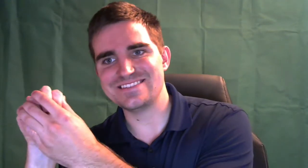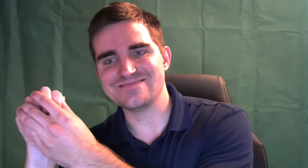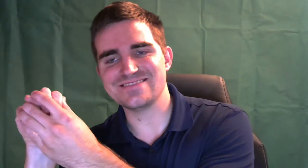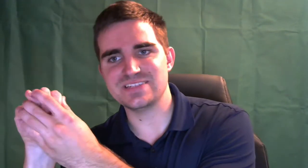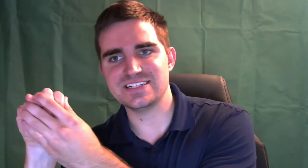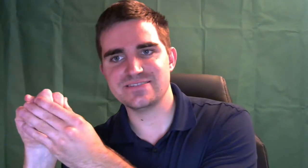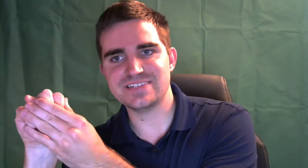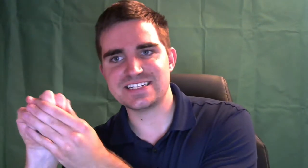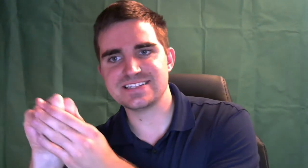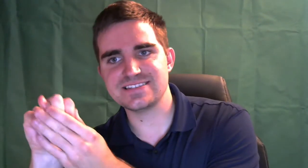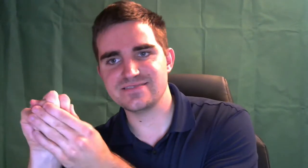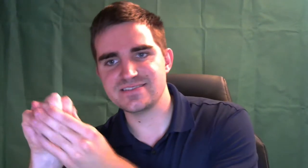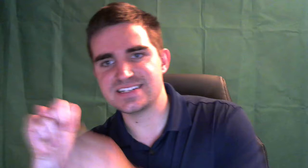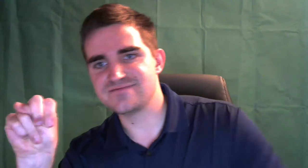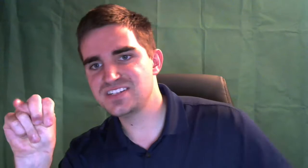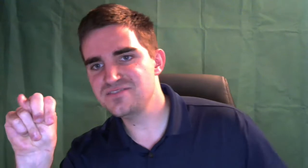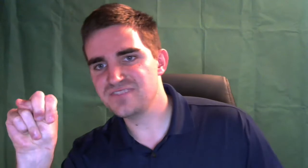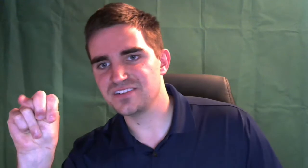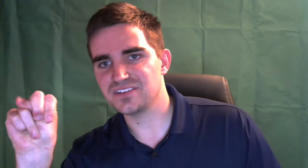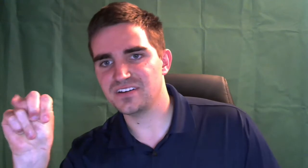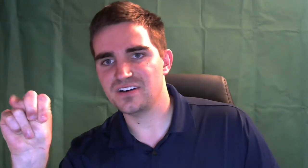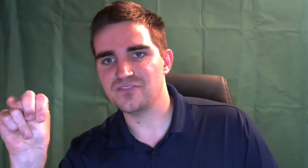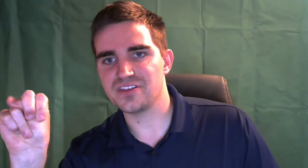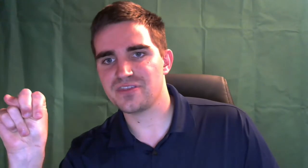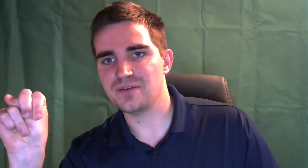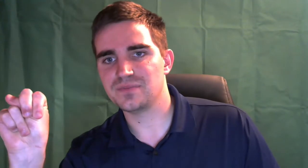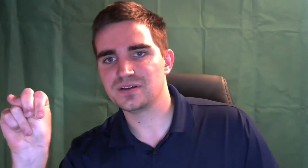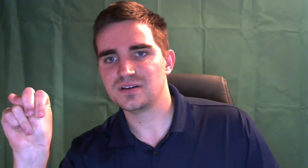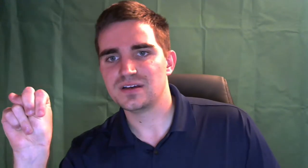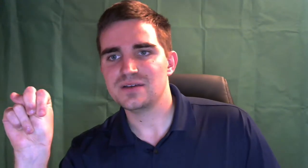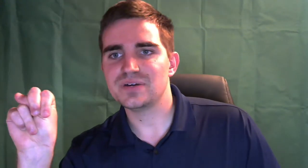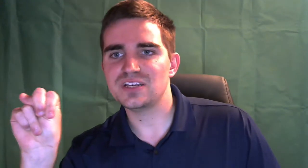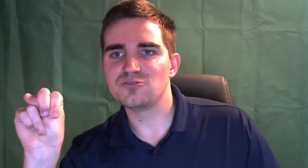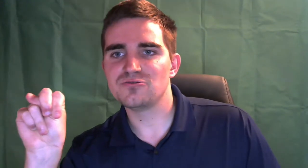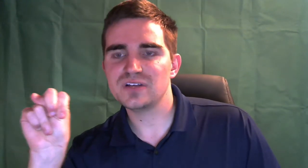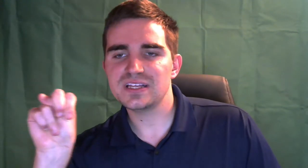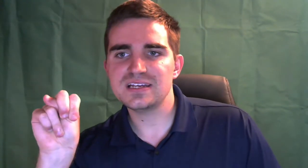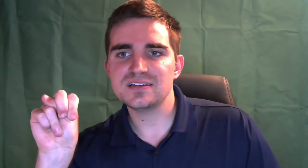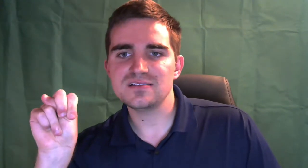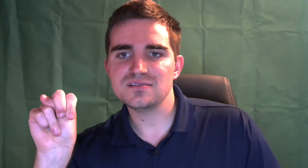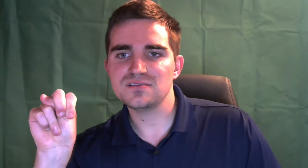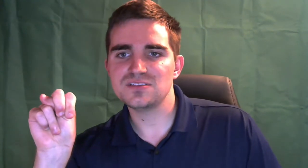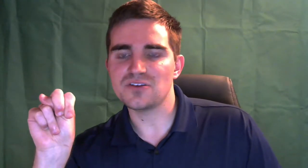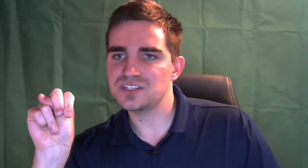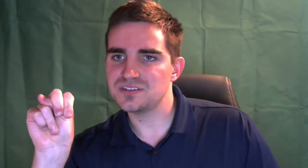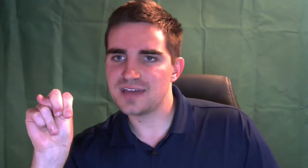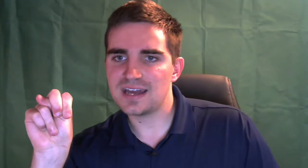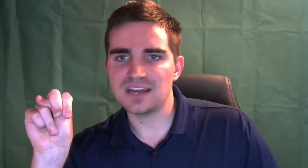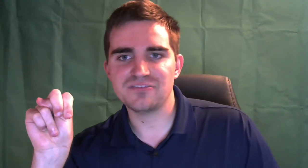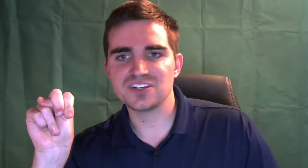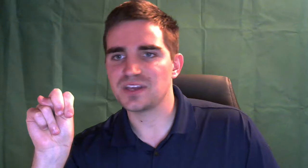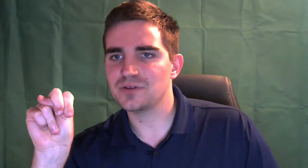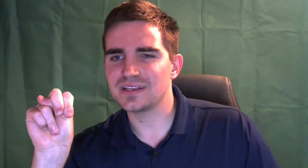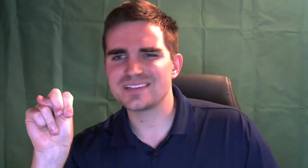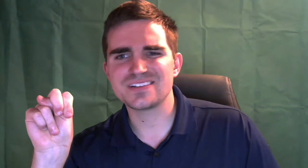thumb in there and make it clear that they have 2 fingers over their thumb. But you really don't need to do that, and fingerspelling quickly, it's just going to